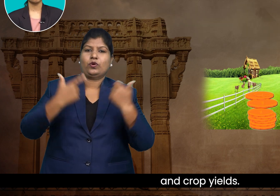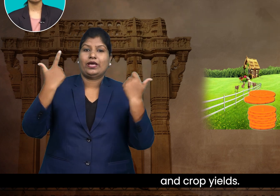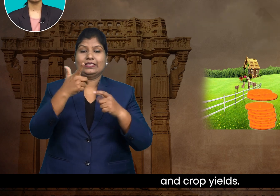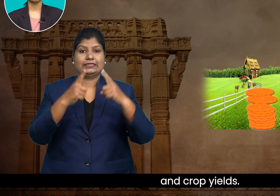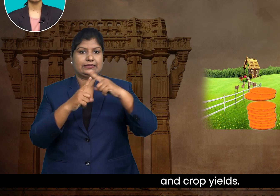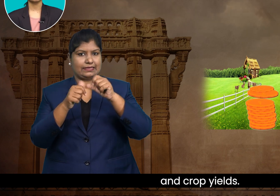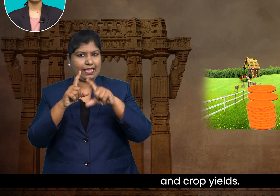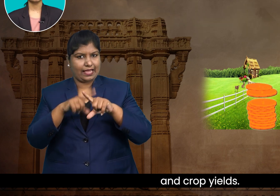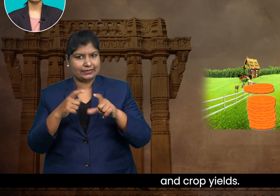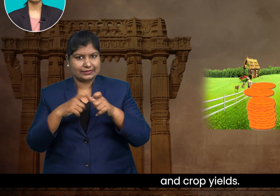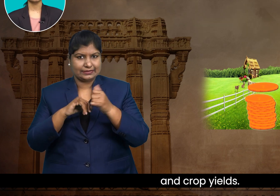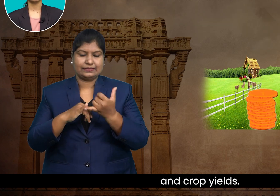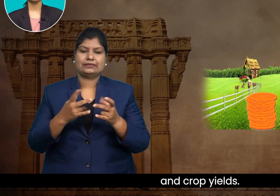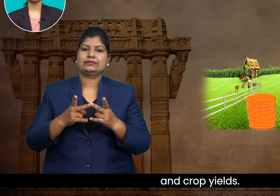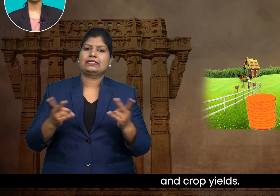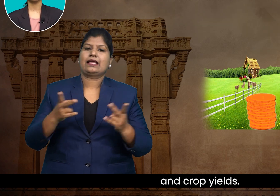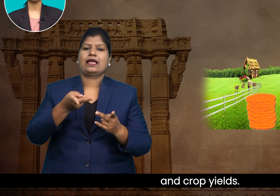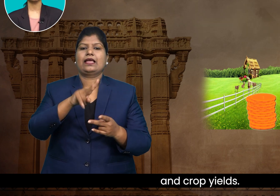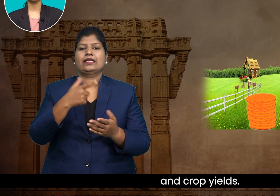yields.